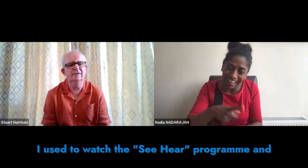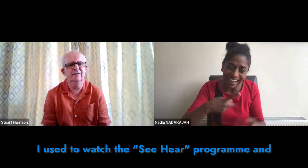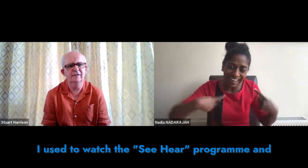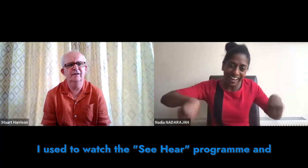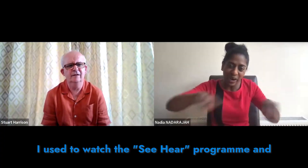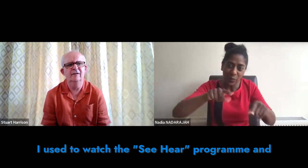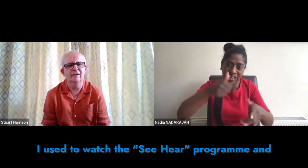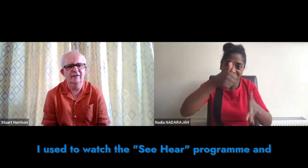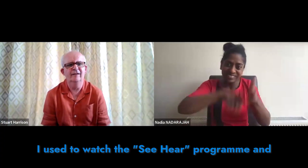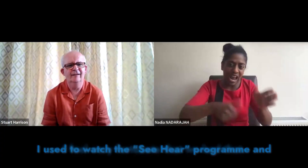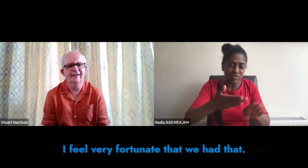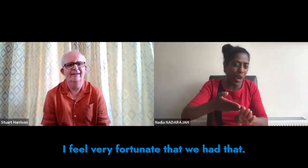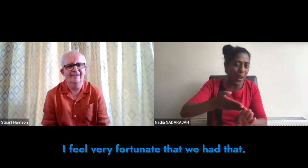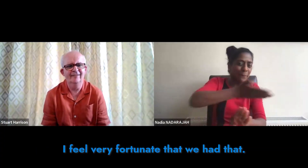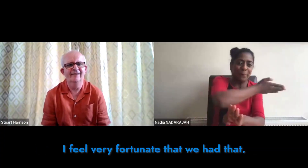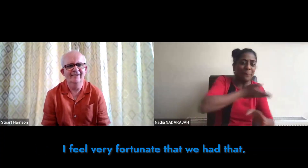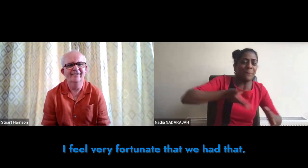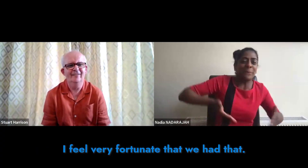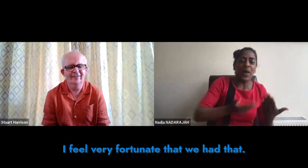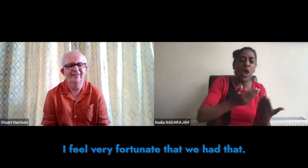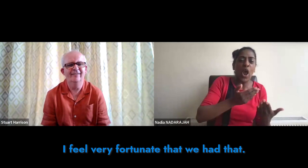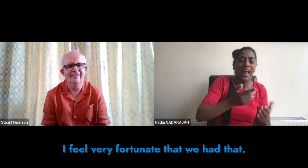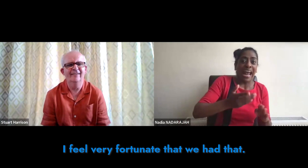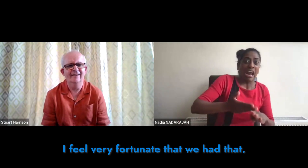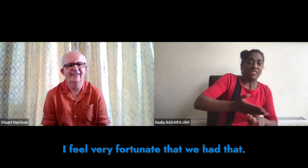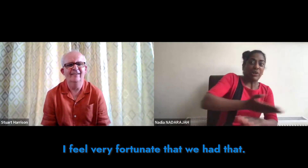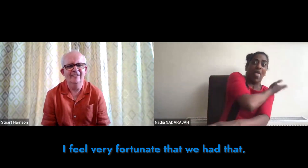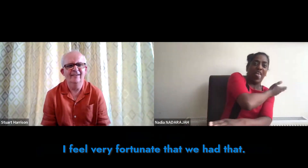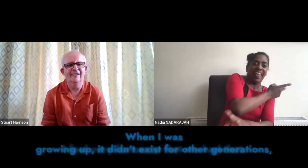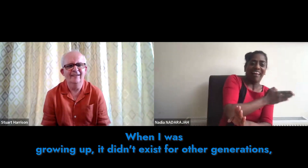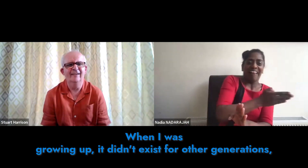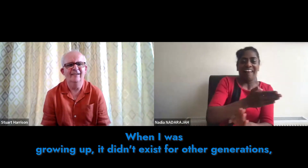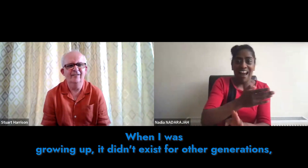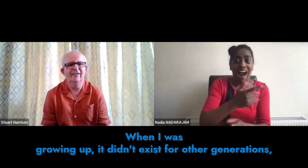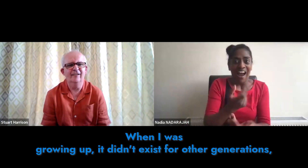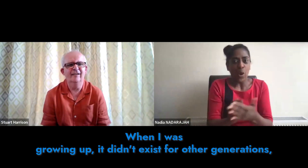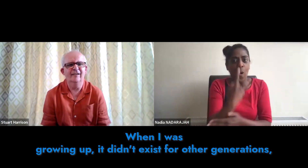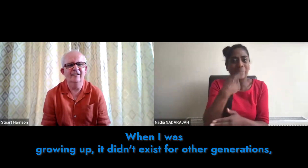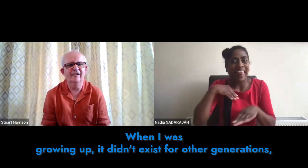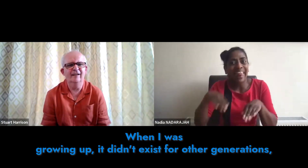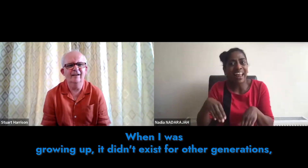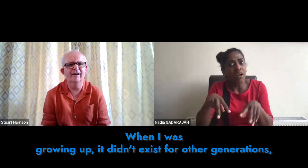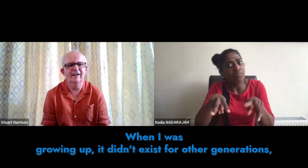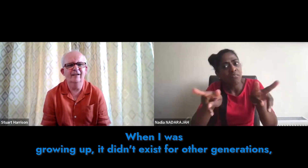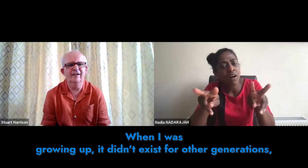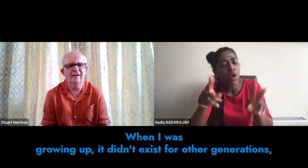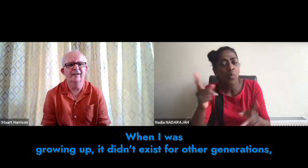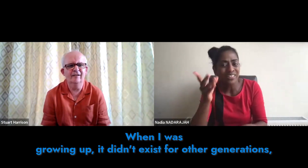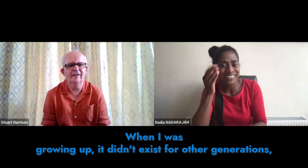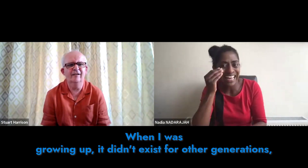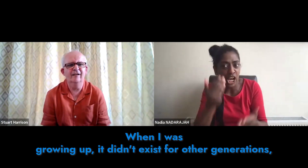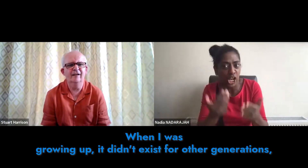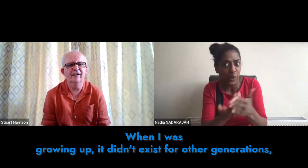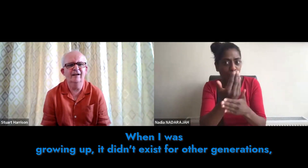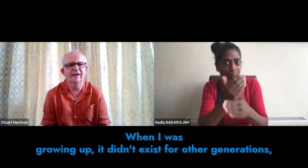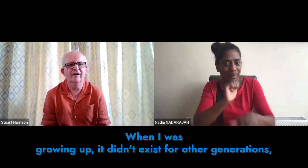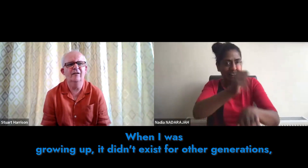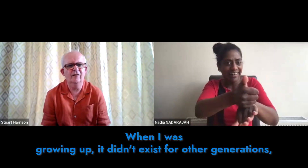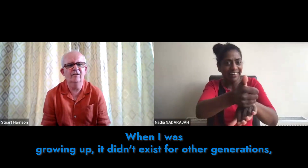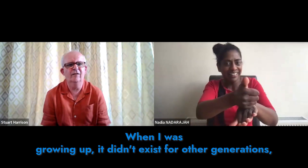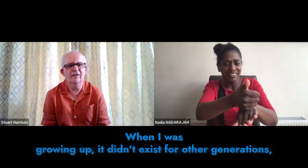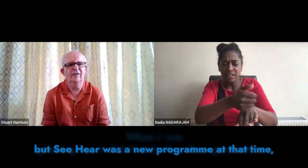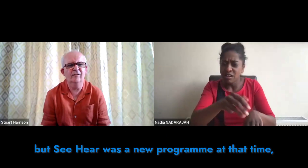See Here program, and I feel very fortunate that we had that when I was growing up. It didn't exist for